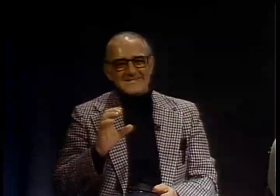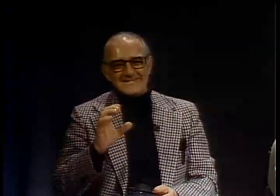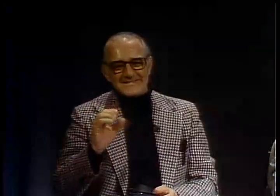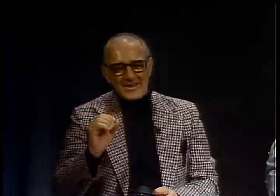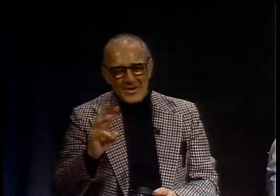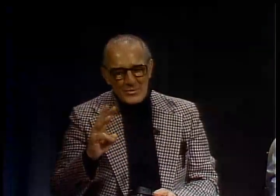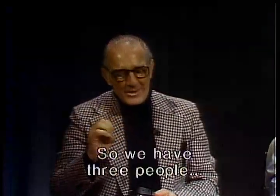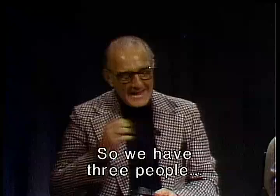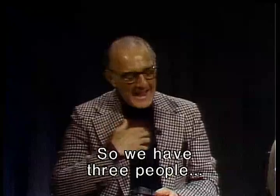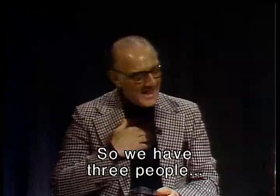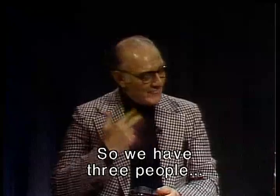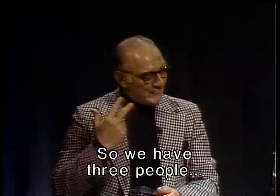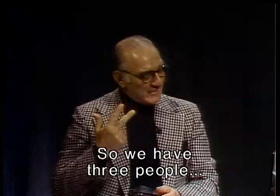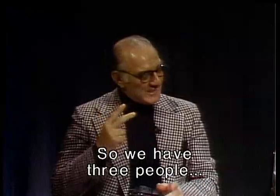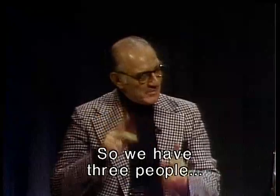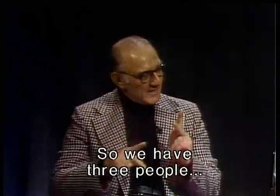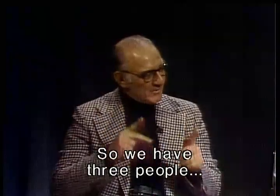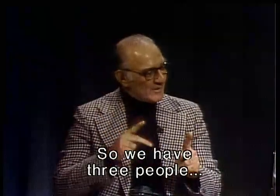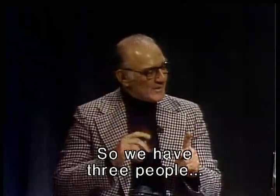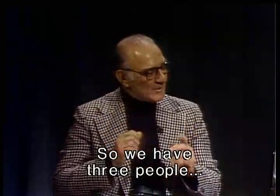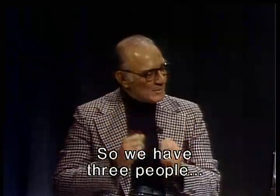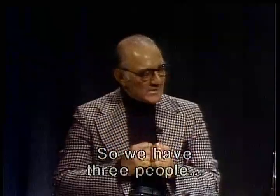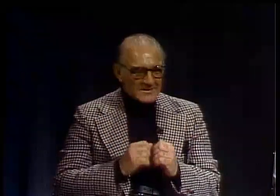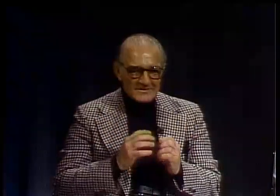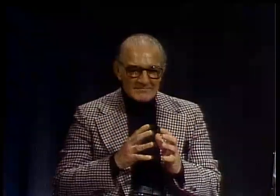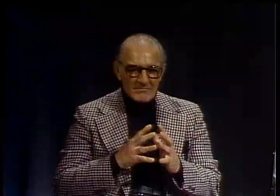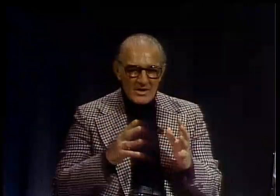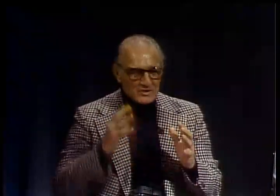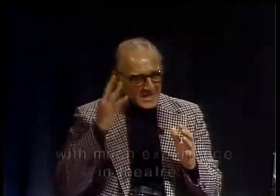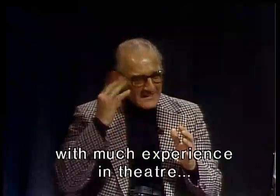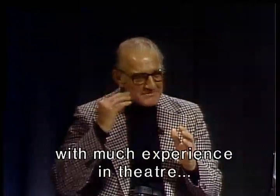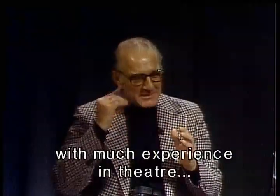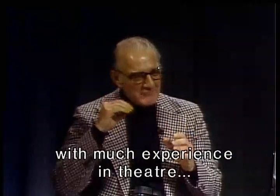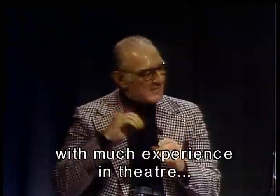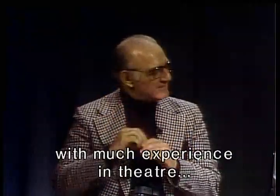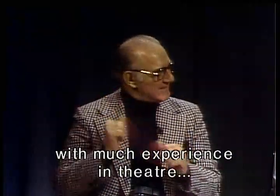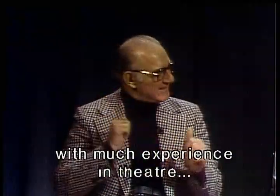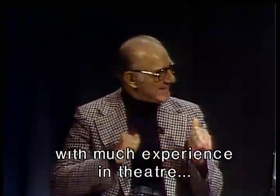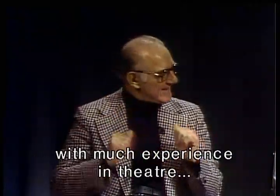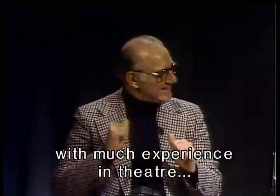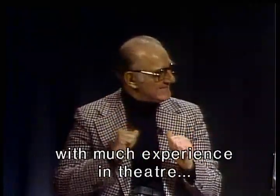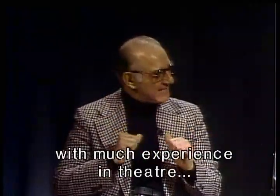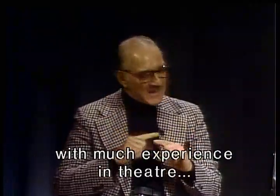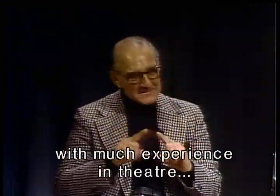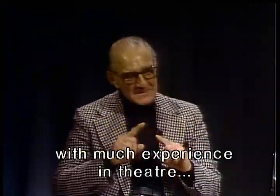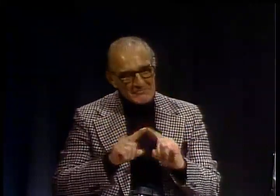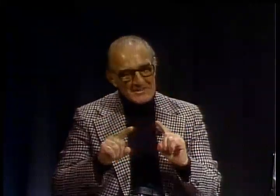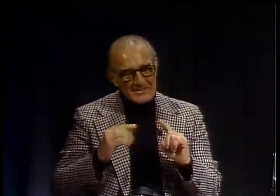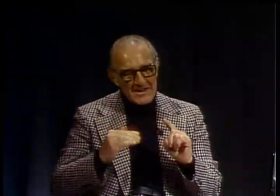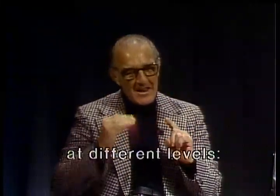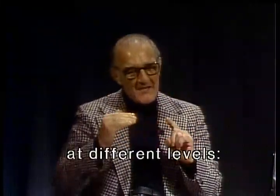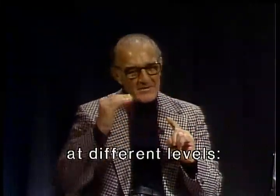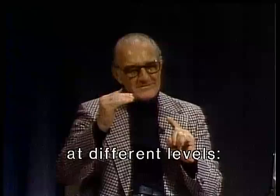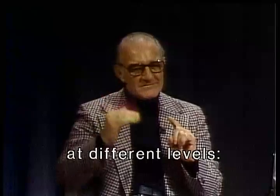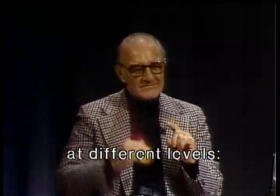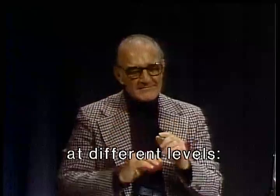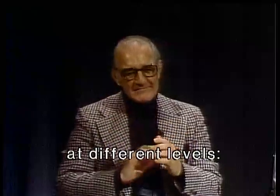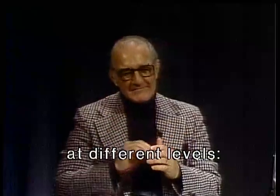So we have three people with much experience in theater at different levels.